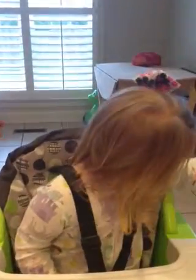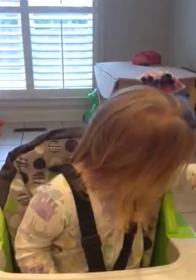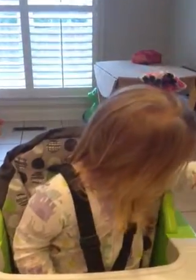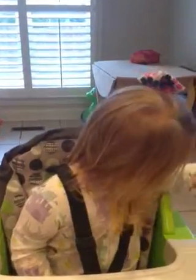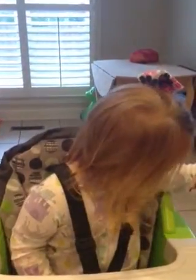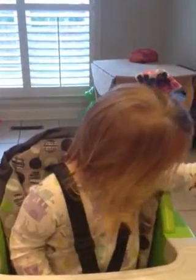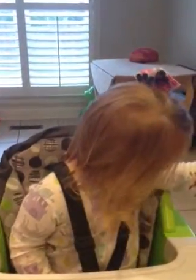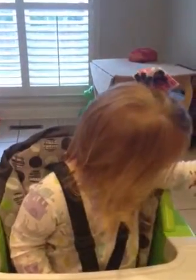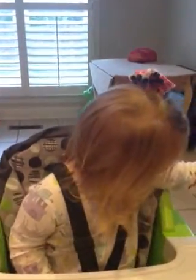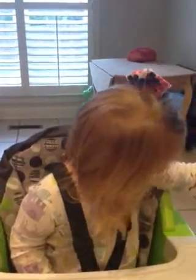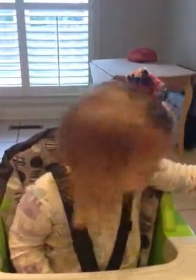And then,